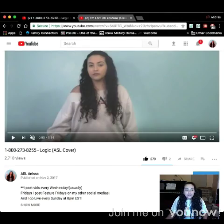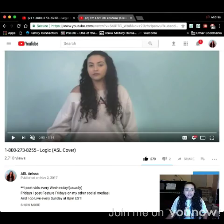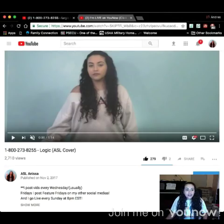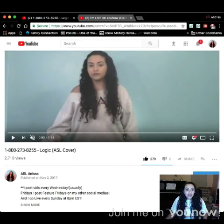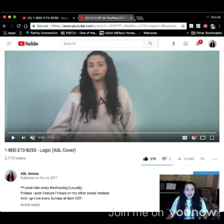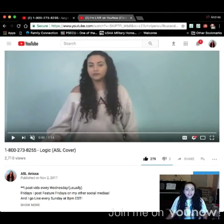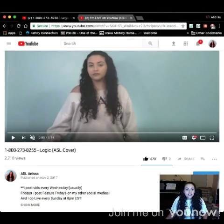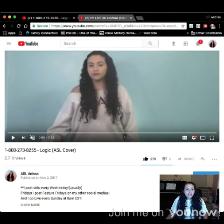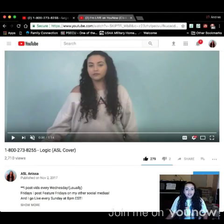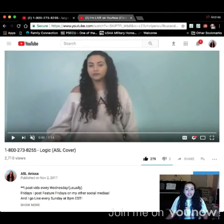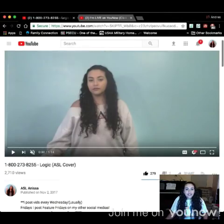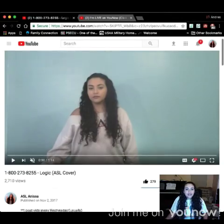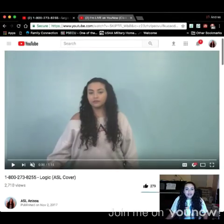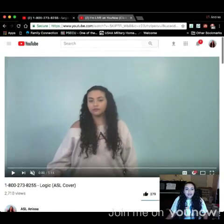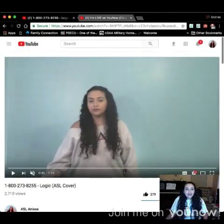Okay.